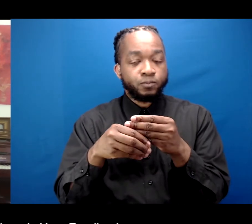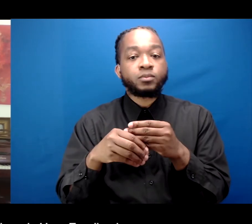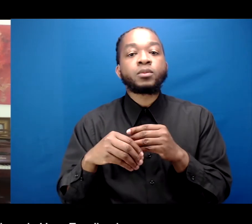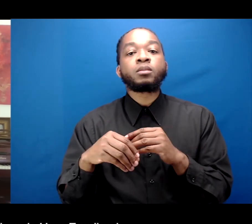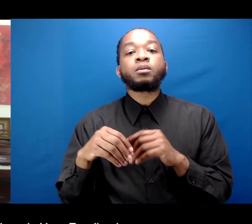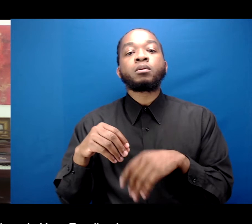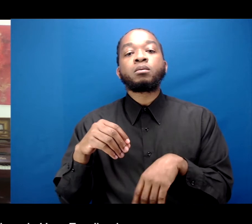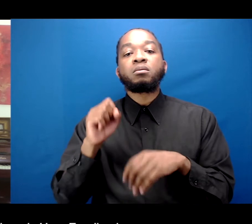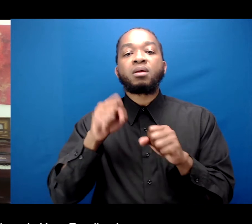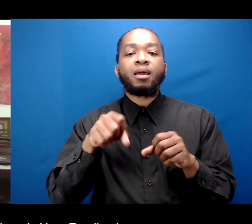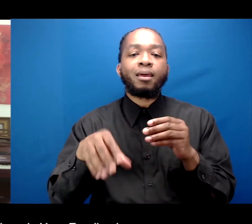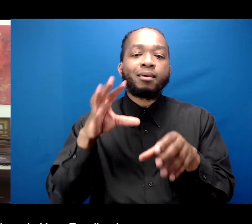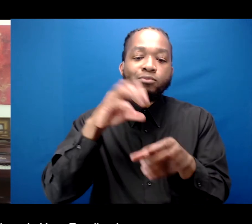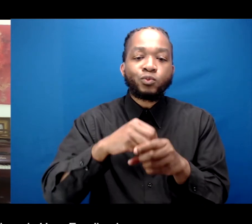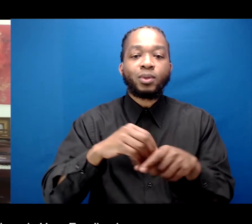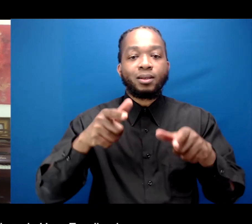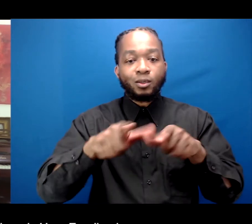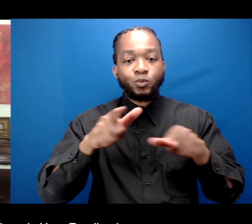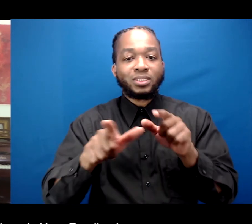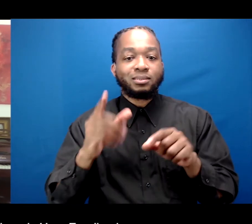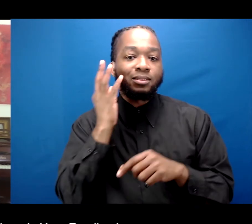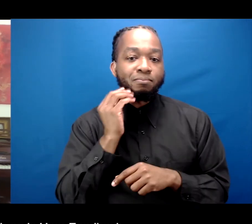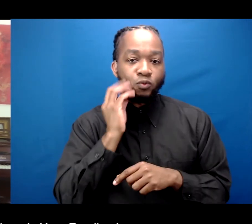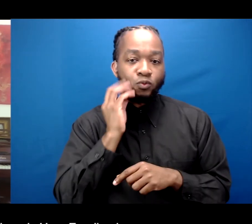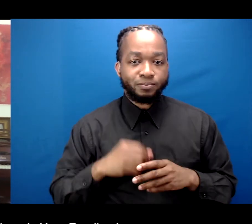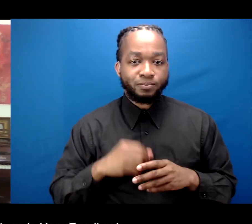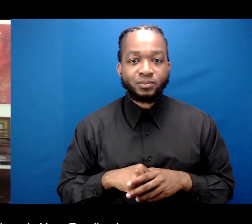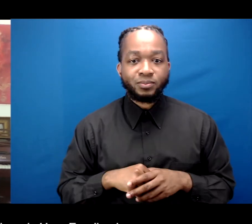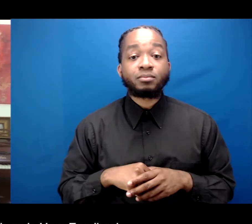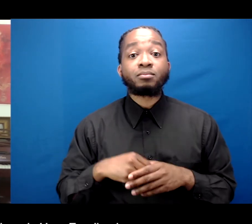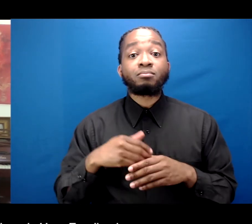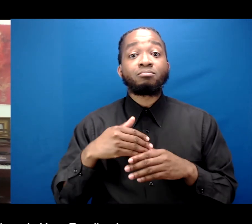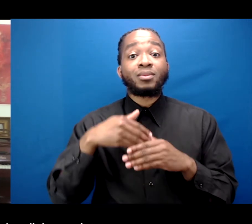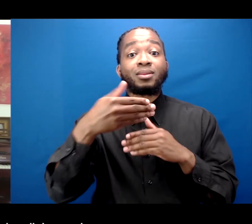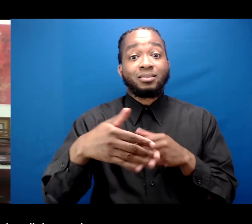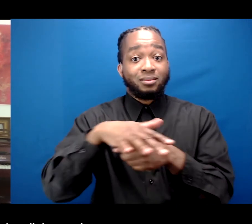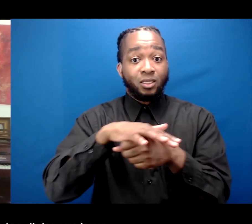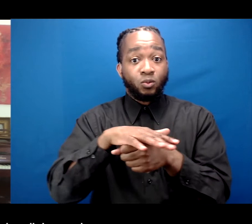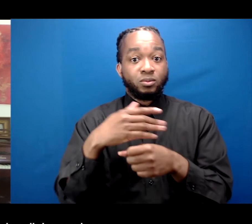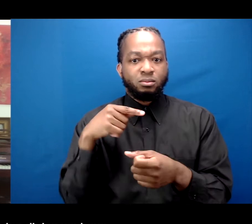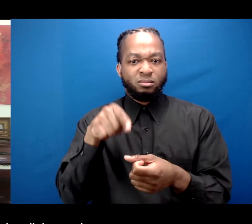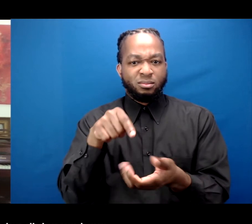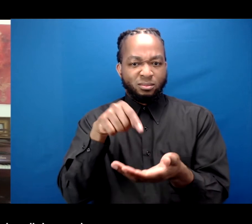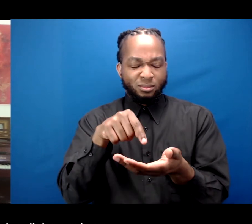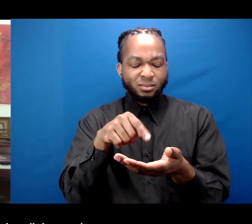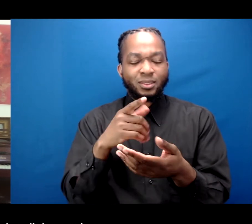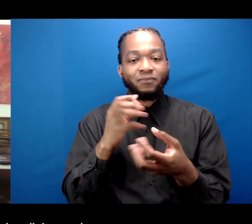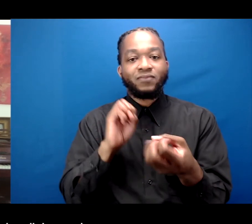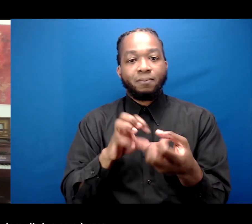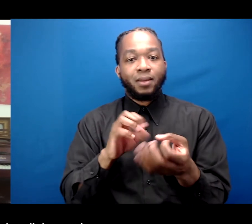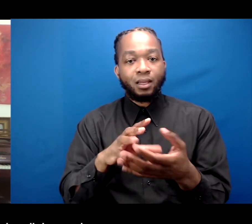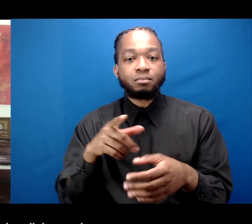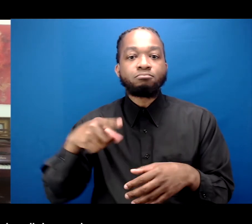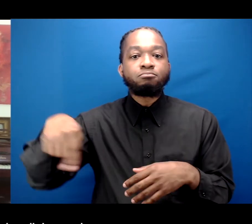want to touch on is user feedback and research. I want to call attention to the importance of the continuing dialogue we